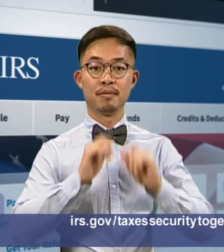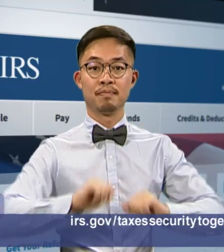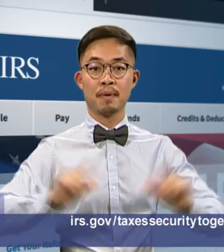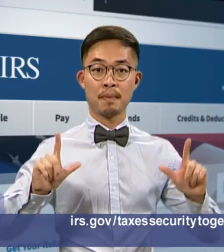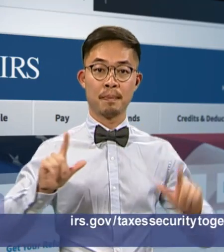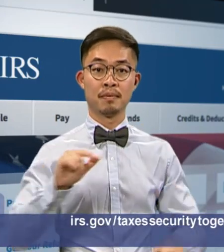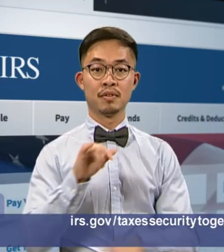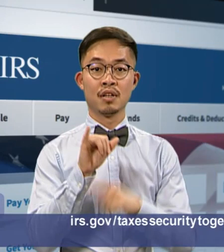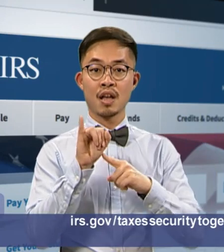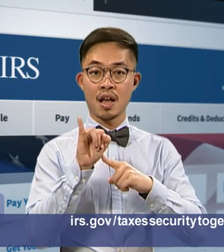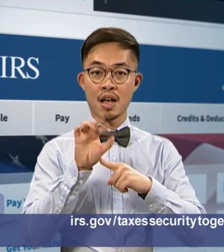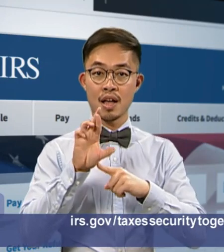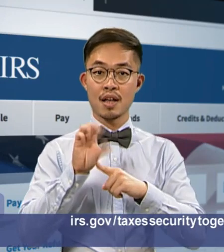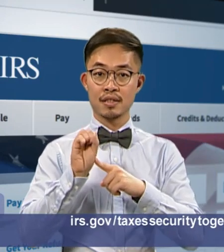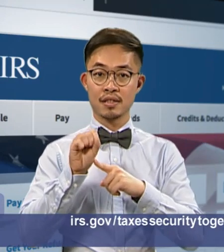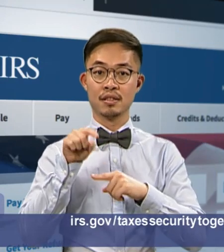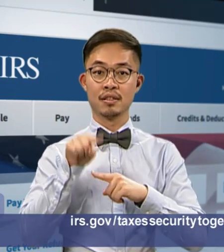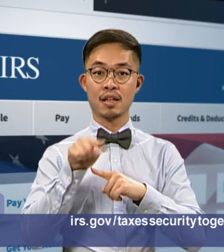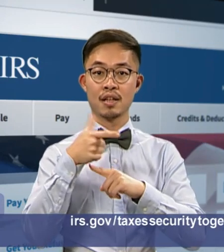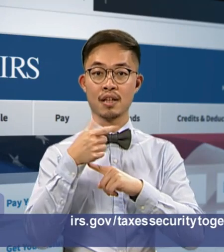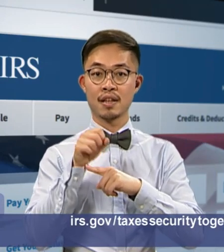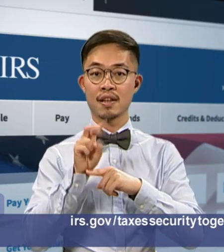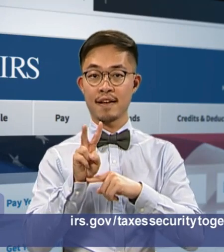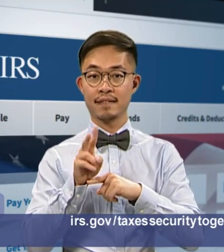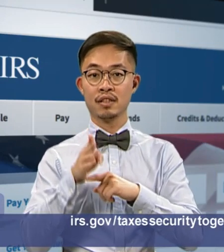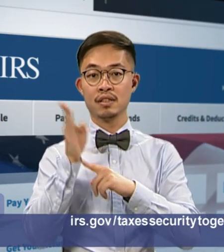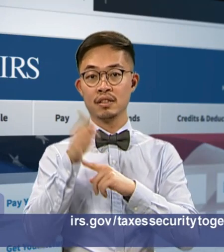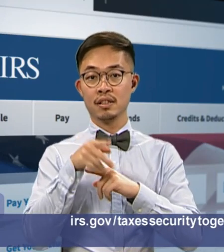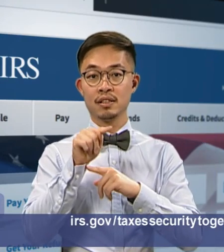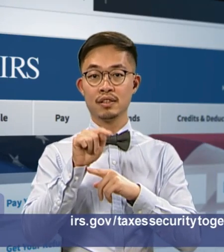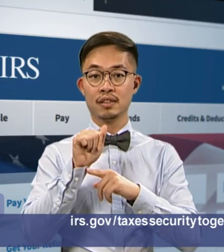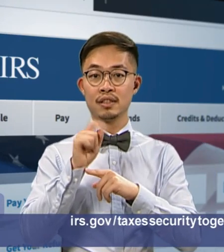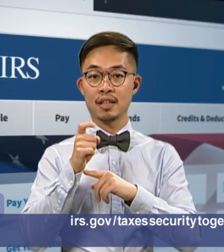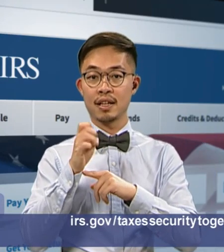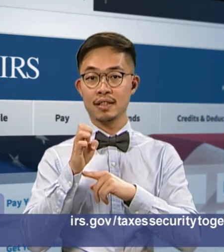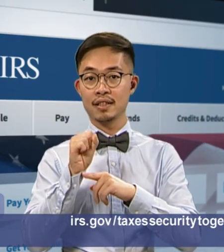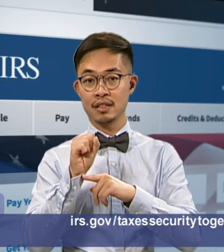at irs.gov/taxessecuritytogether.